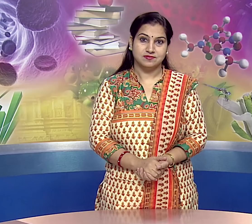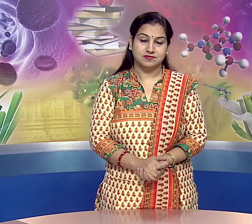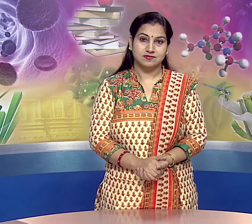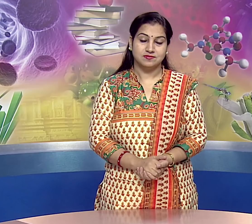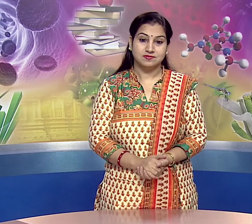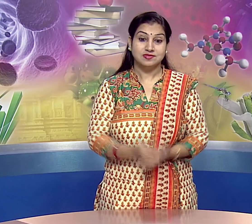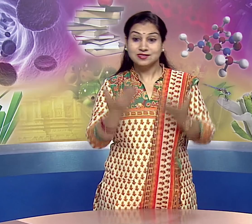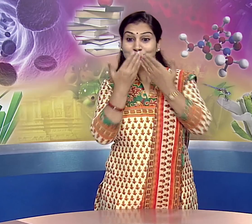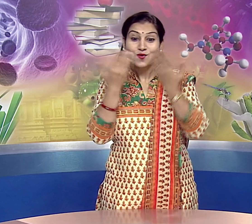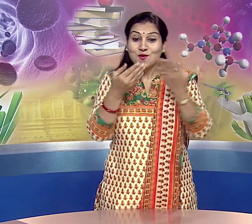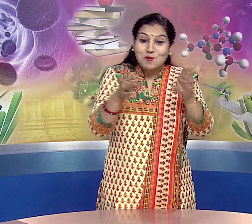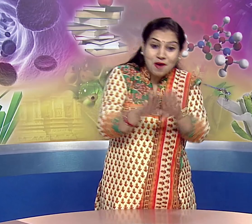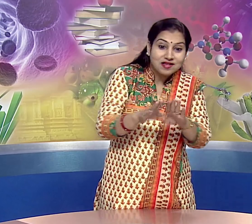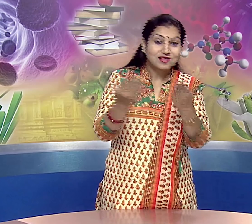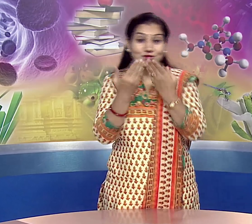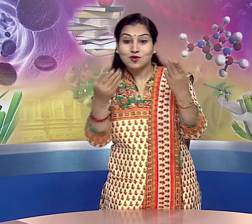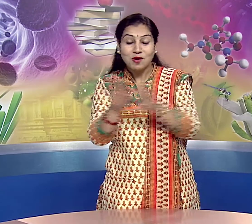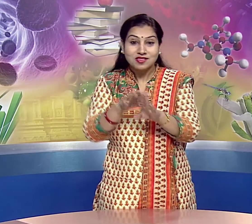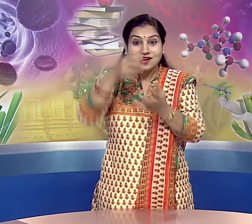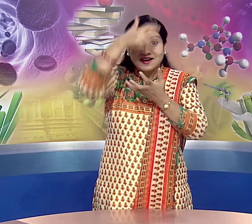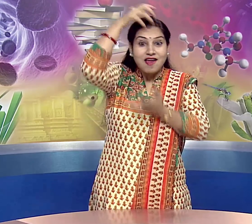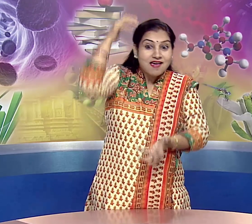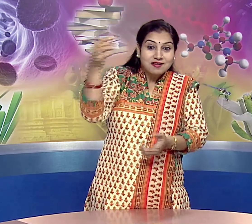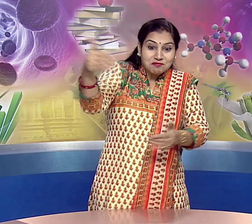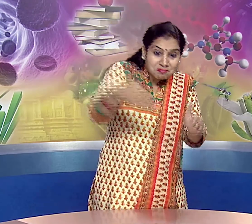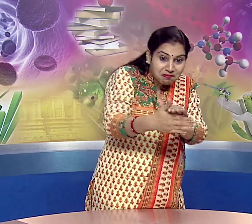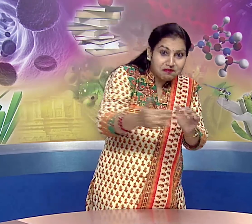No school, no school, a tiger, a tiger.